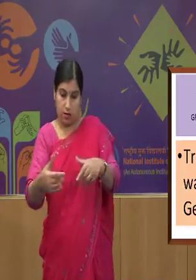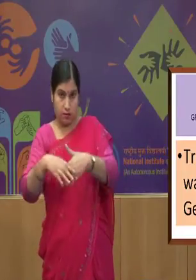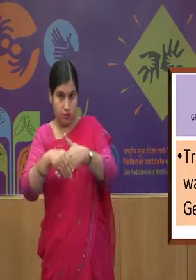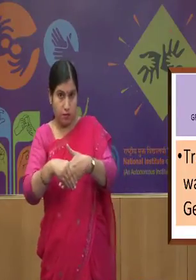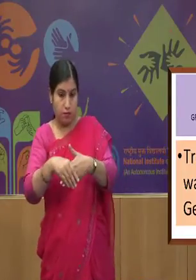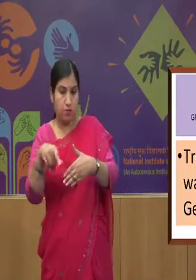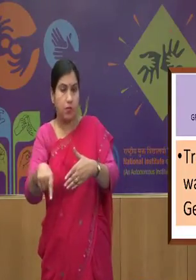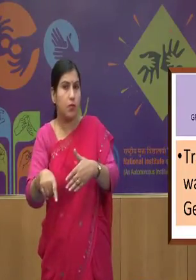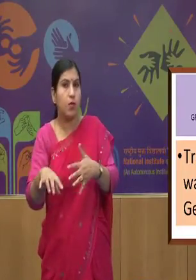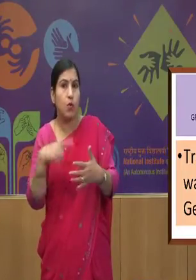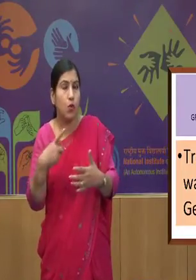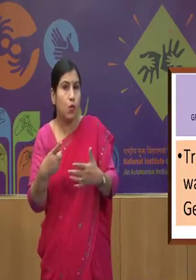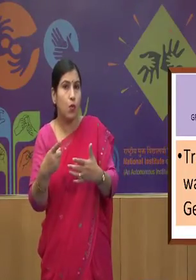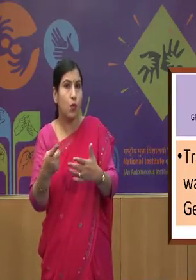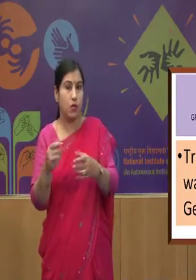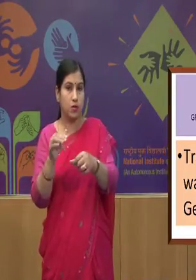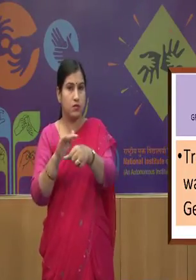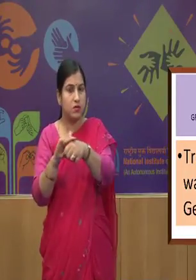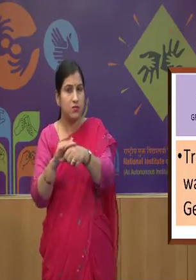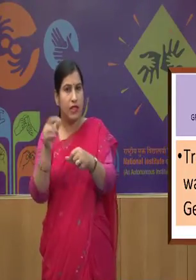Treaty of Serbs with Turkey